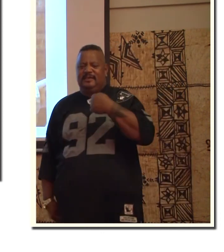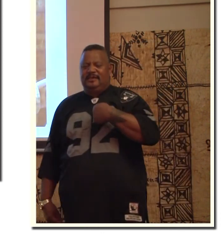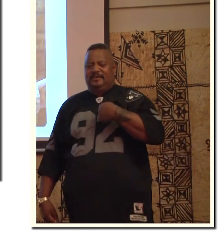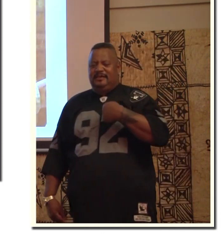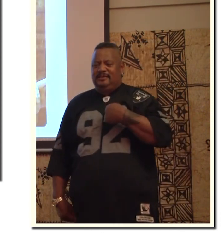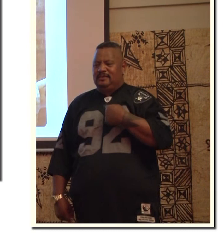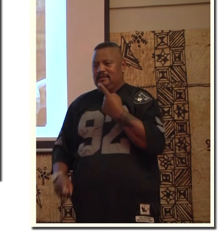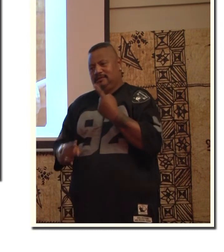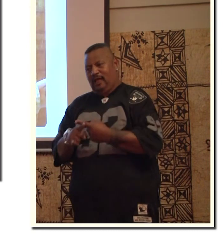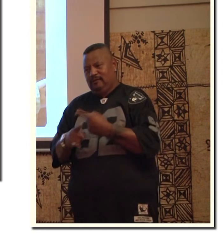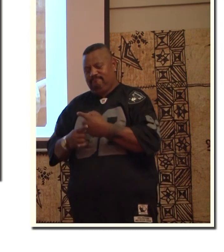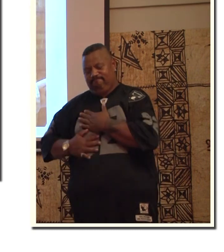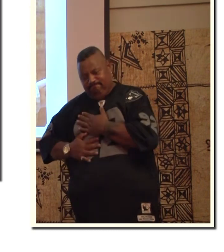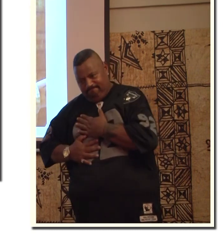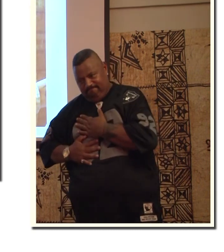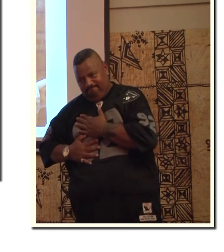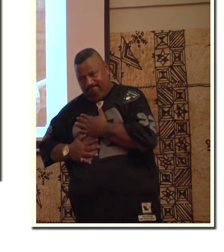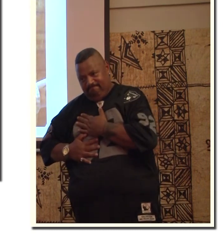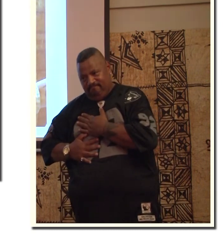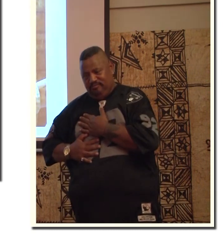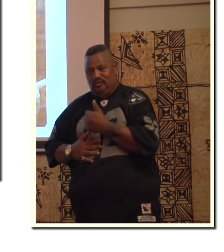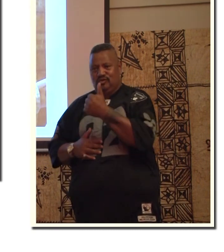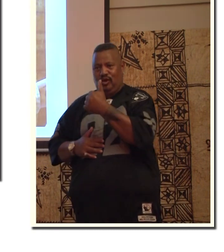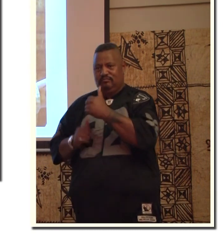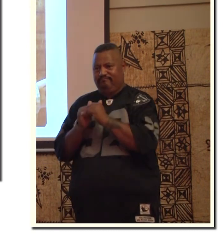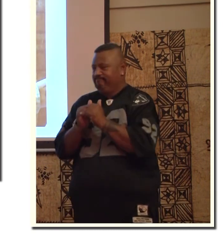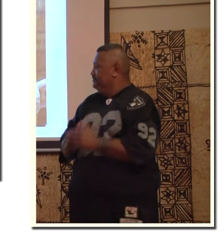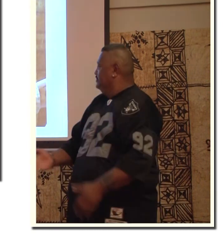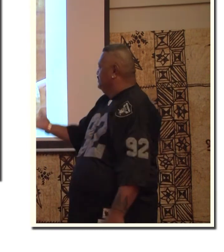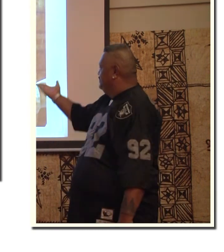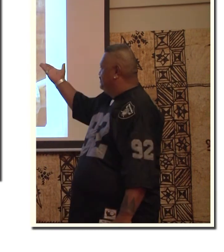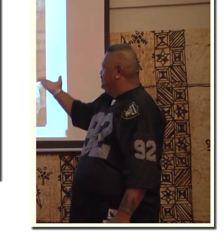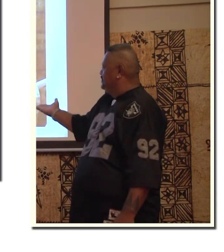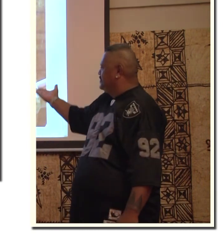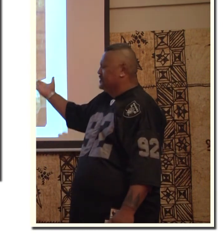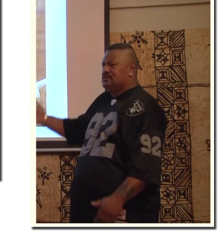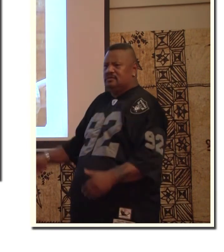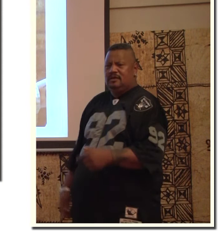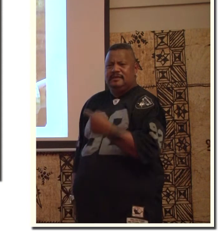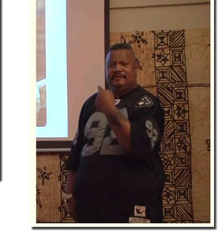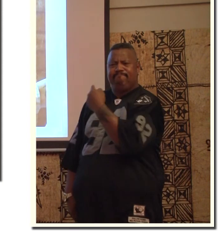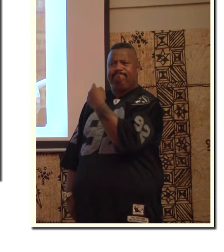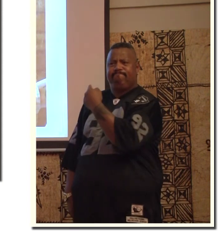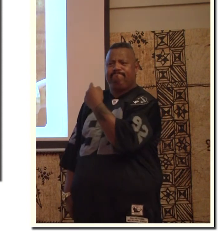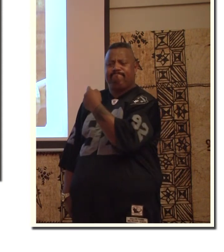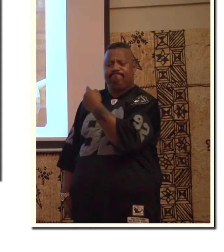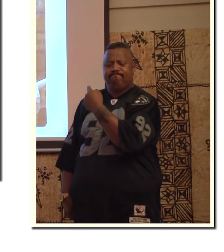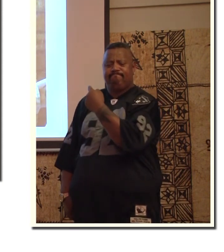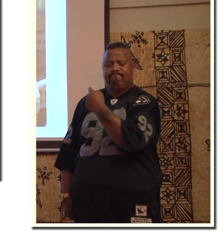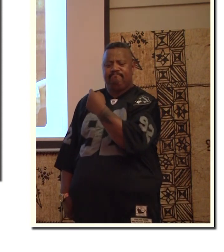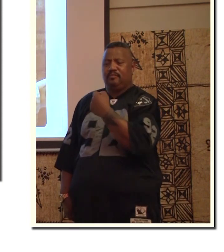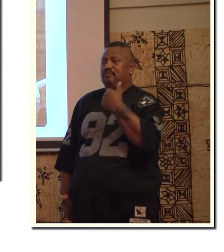So this picture, I just want to share with you the aroha that we have for our